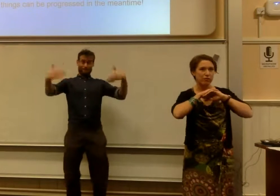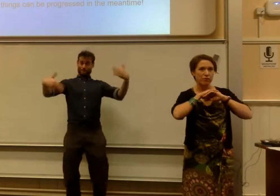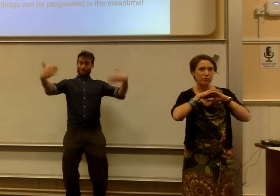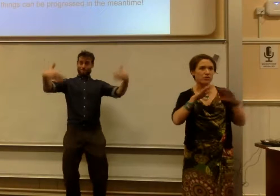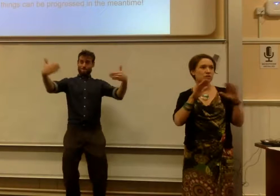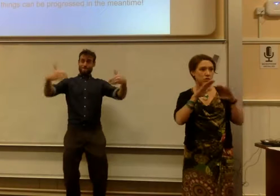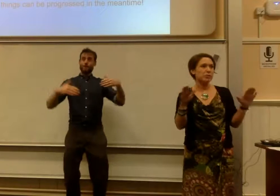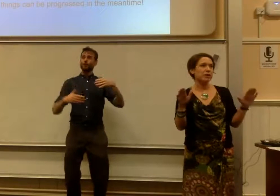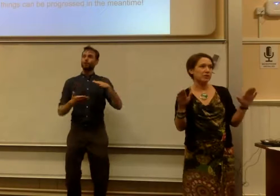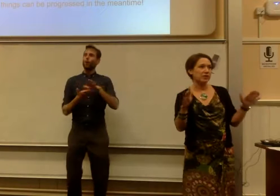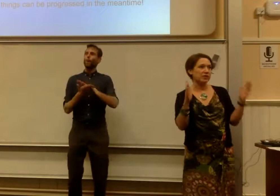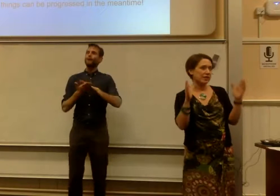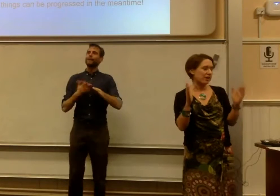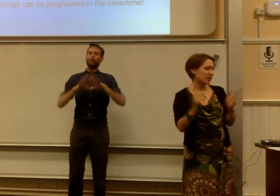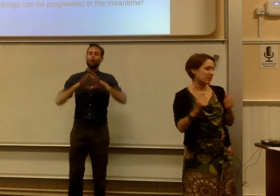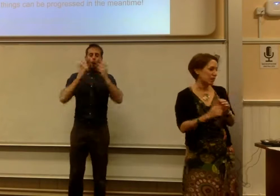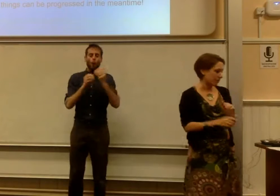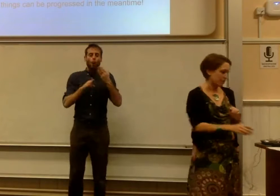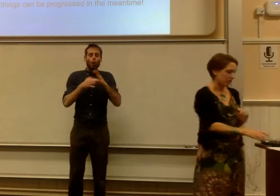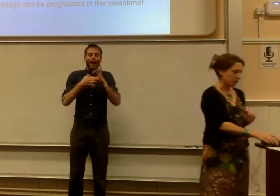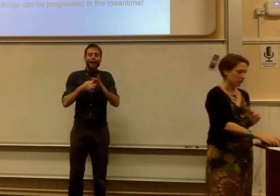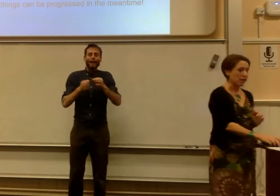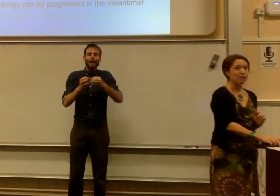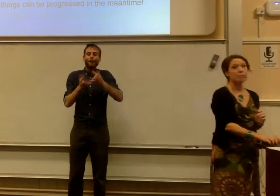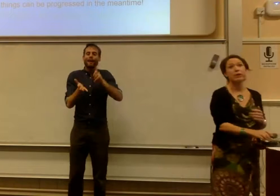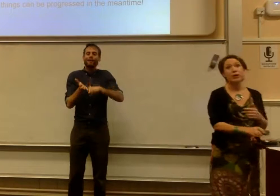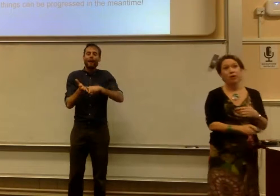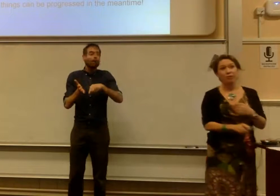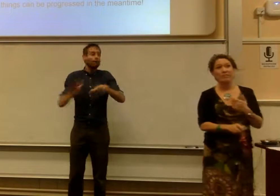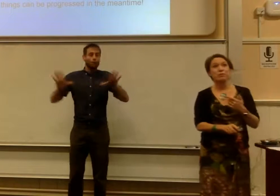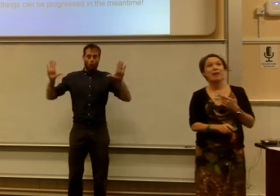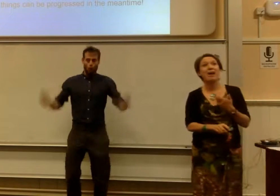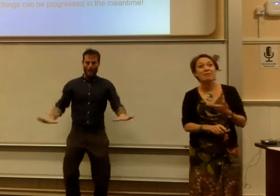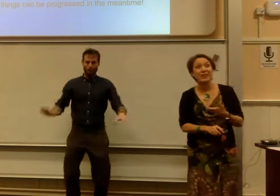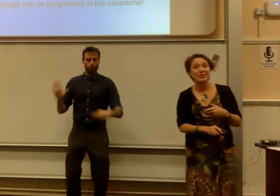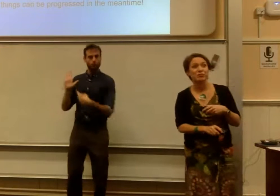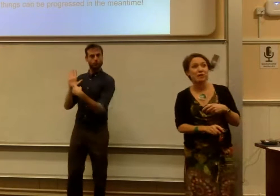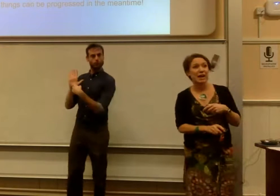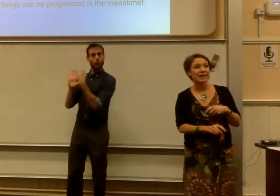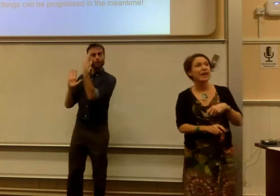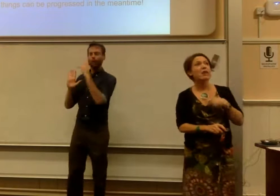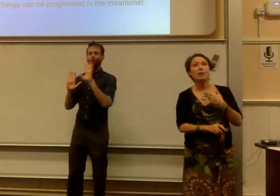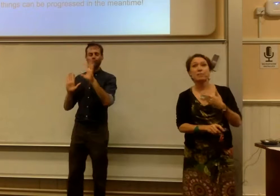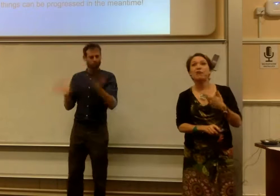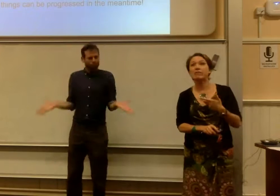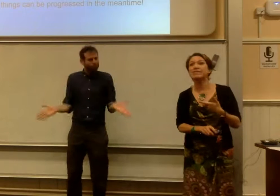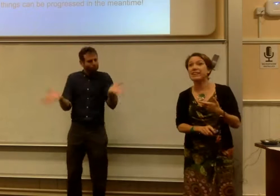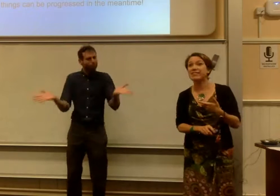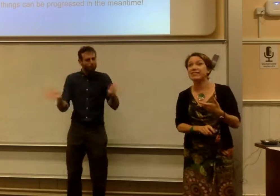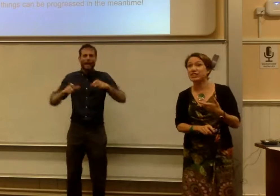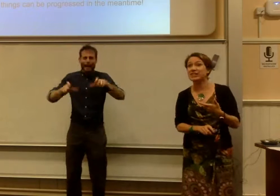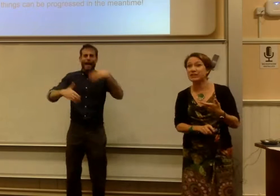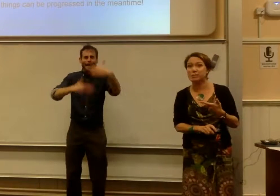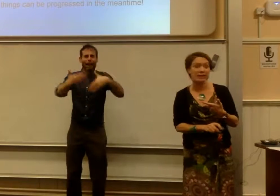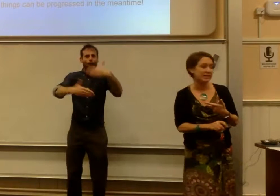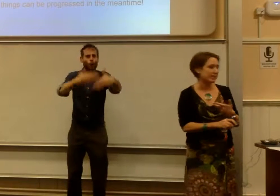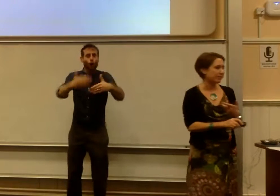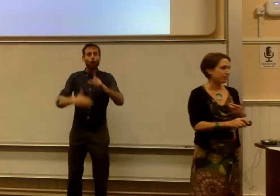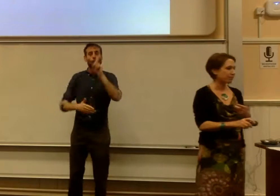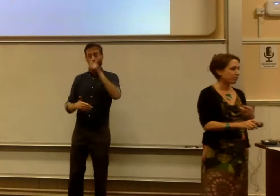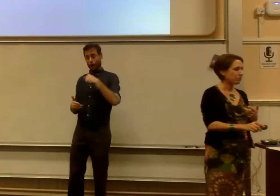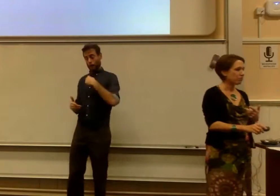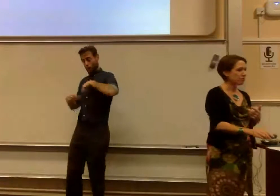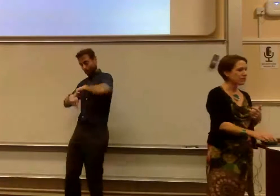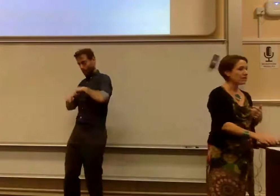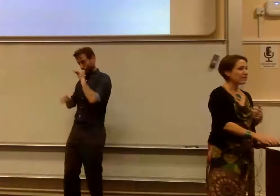case of stopping everything until we have the national plan, but obviously when we have the national plan, that may reset the agenda a bit.